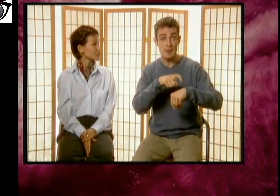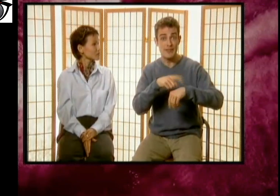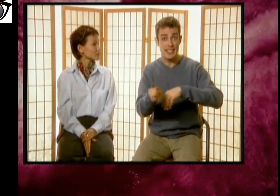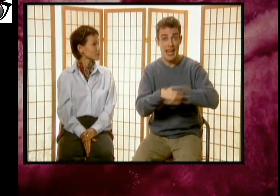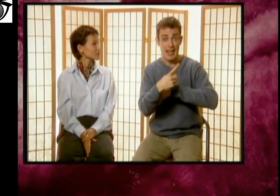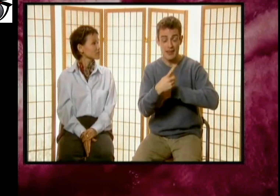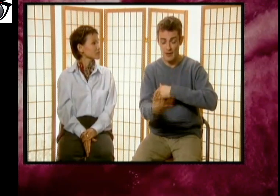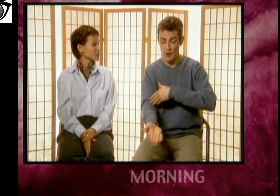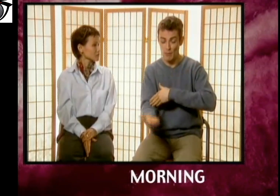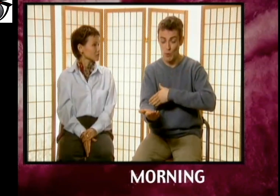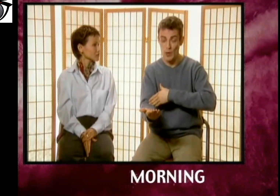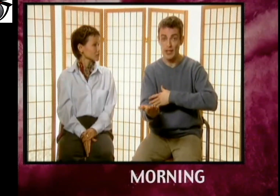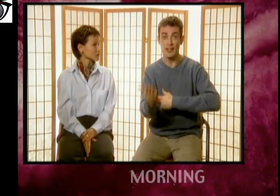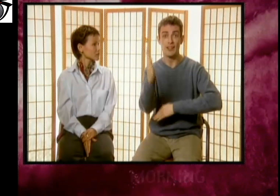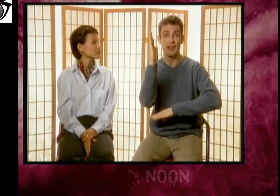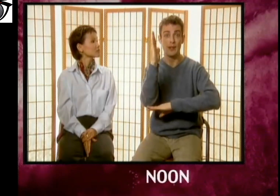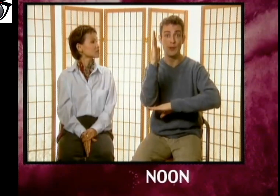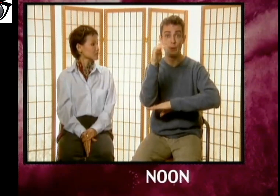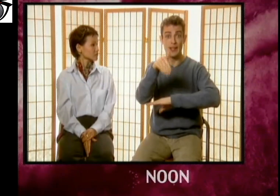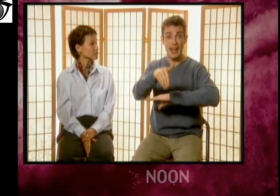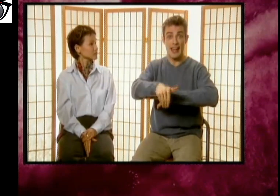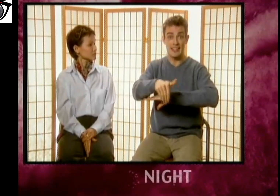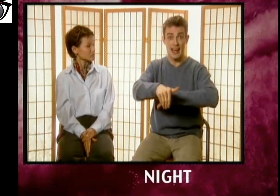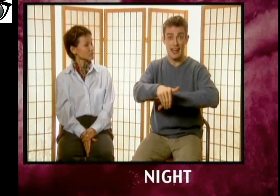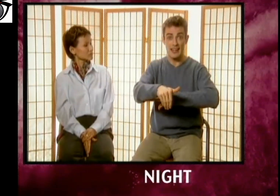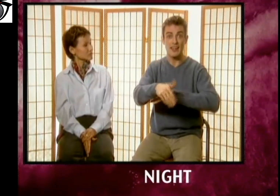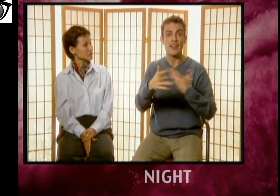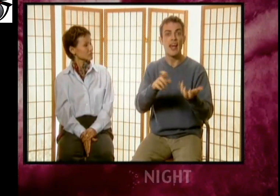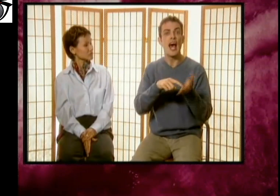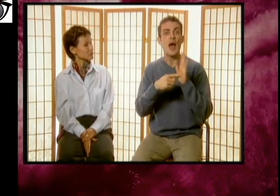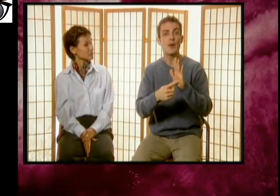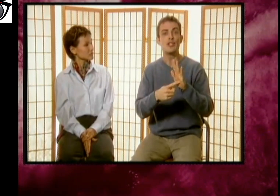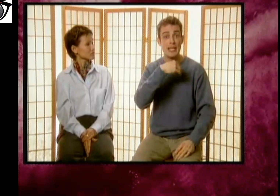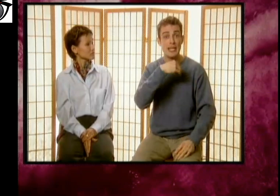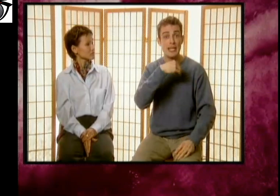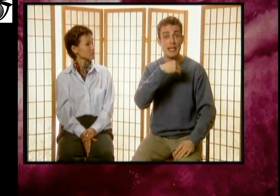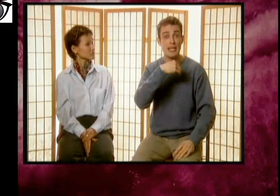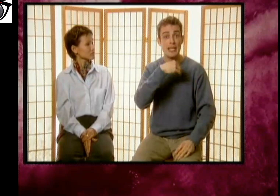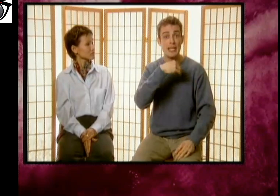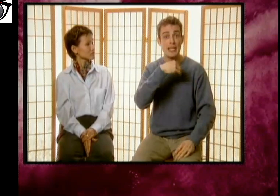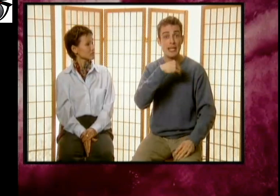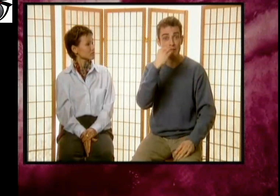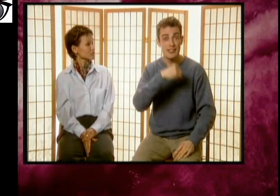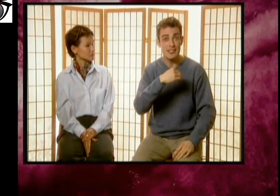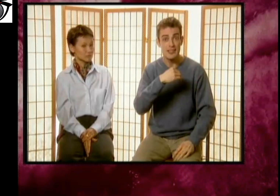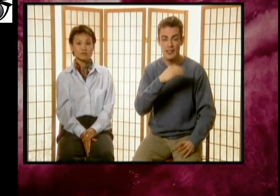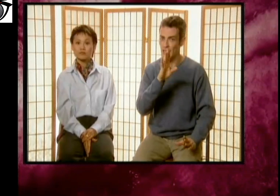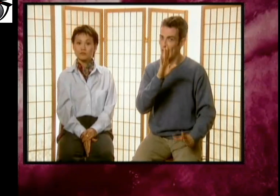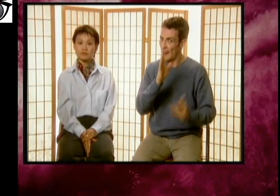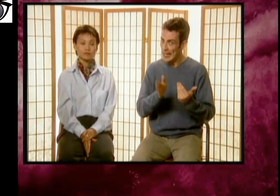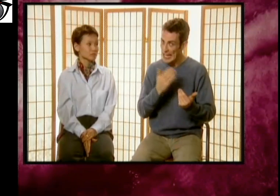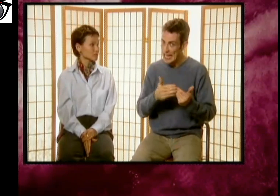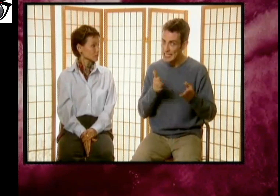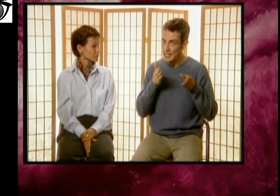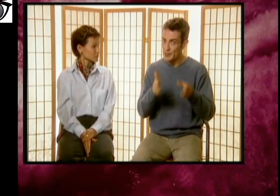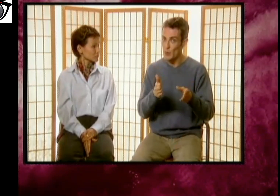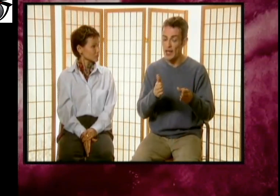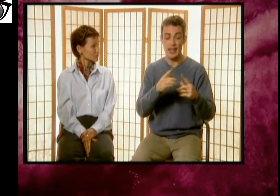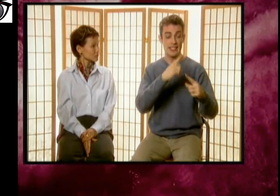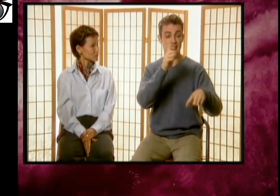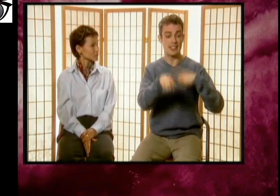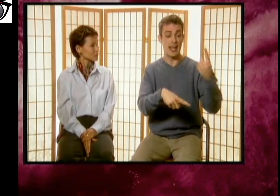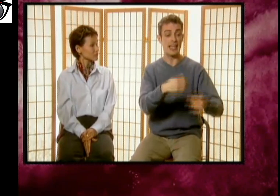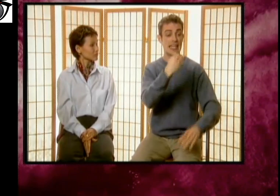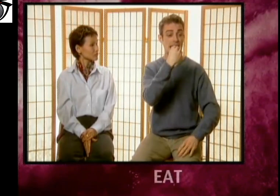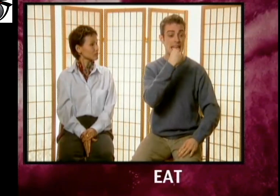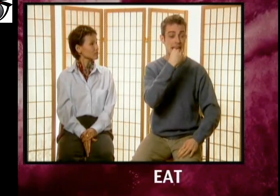learned the times of day, morning, noon, and night, I want to show you the signs for meals. The easiest